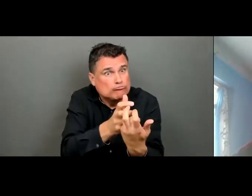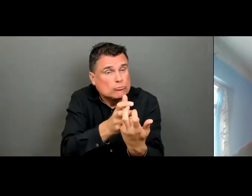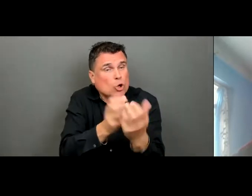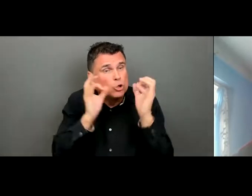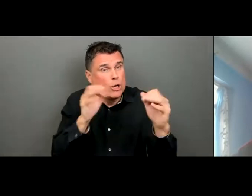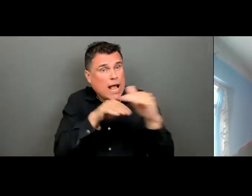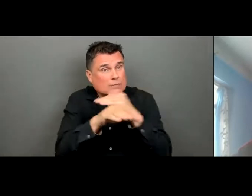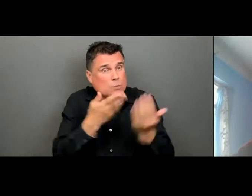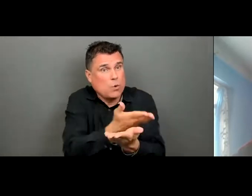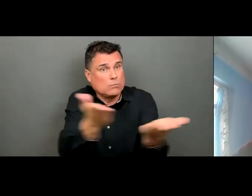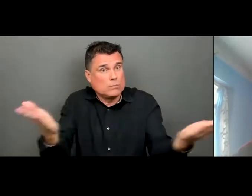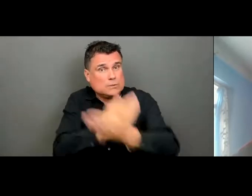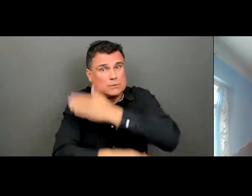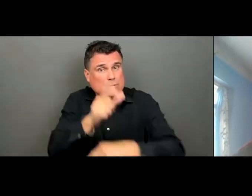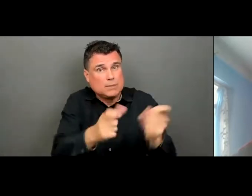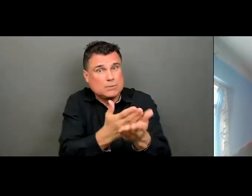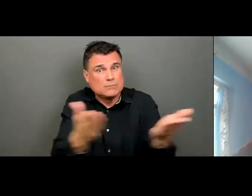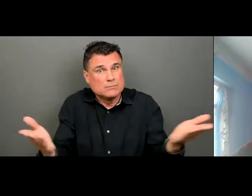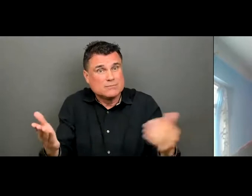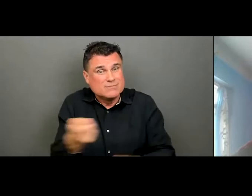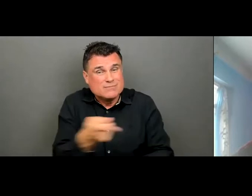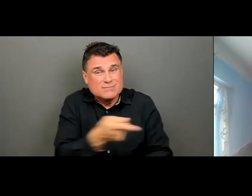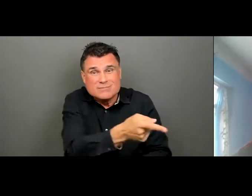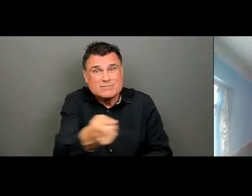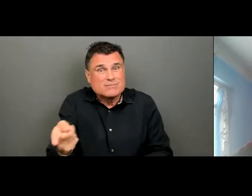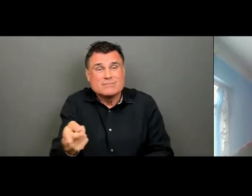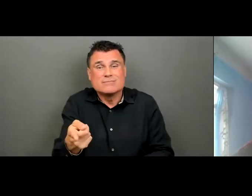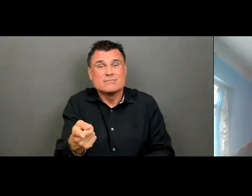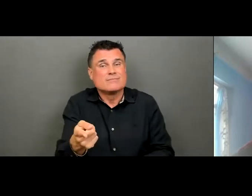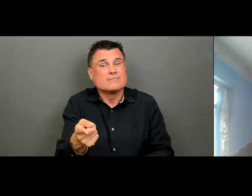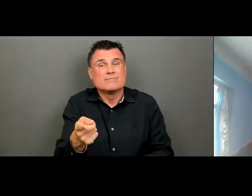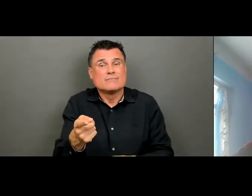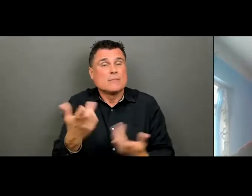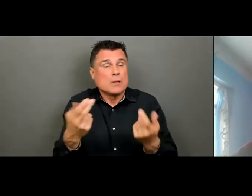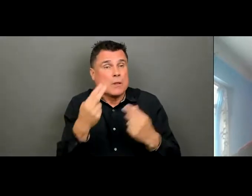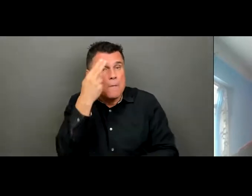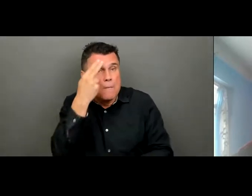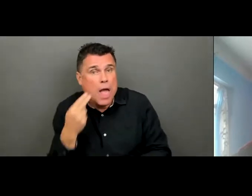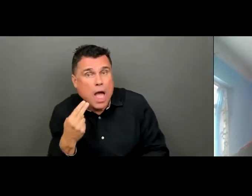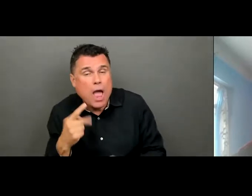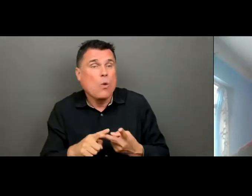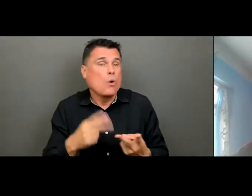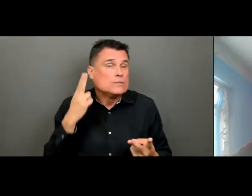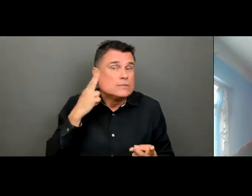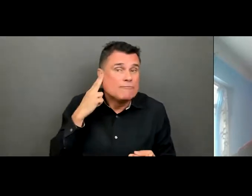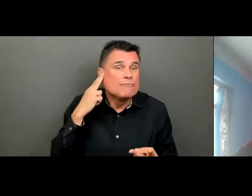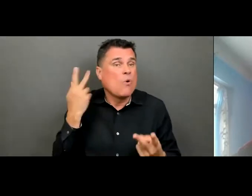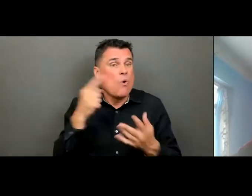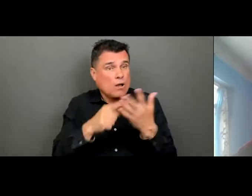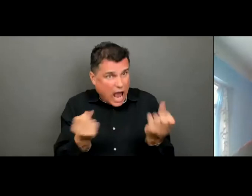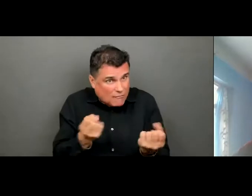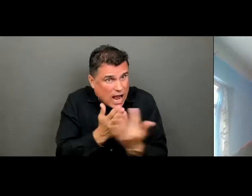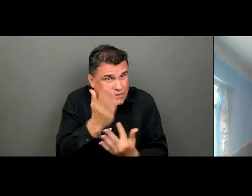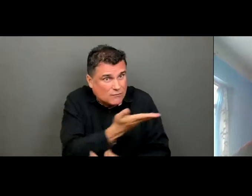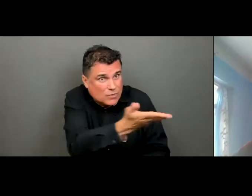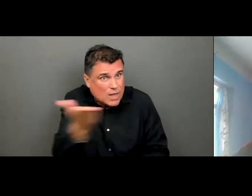produced in accessible or inclusive ways. That's why I generally prefer to say